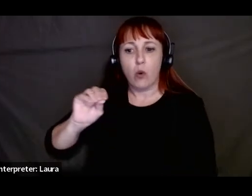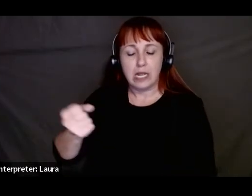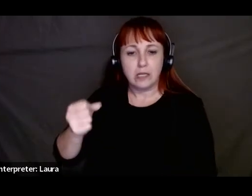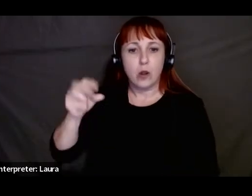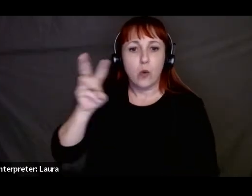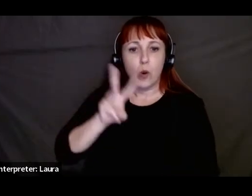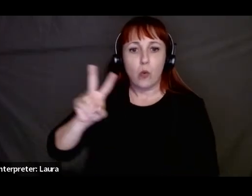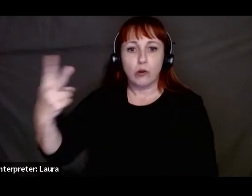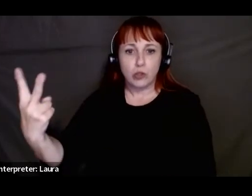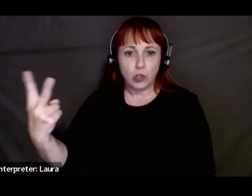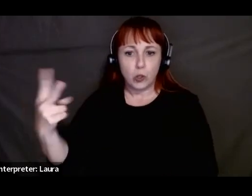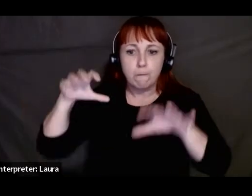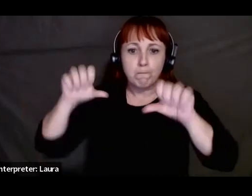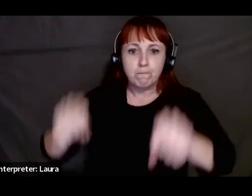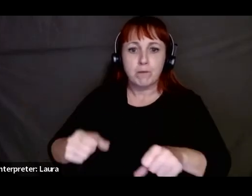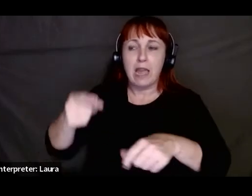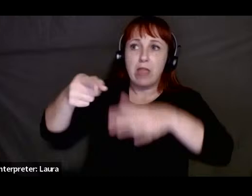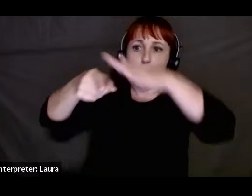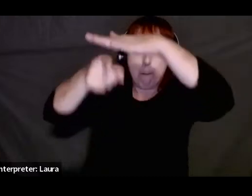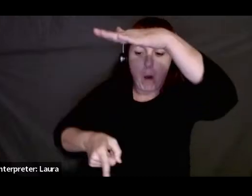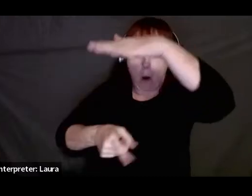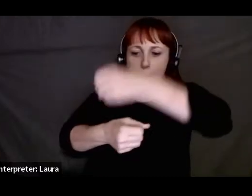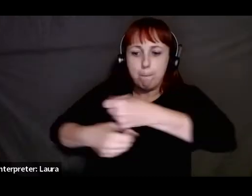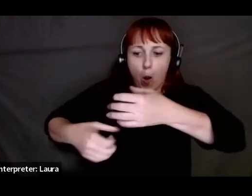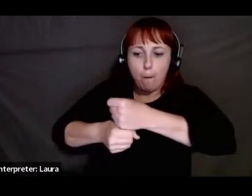II and they did live aerial bombing there.